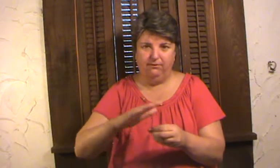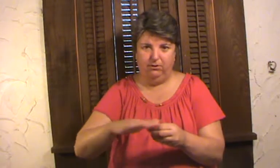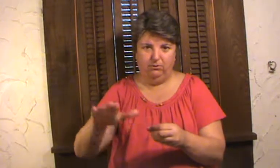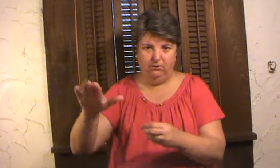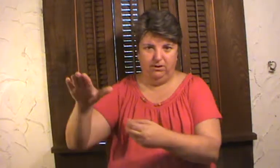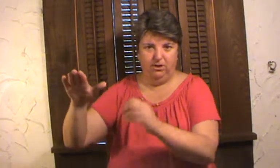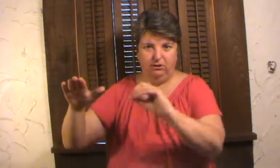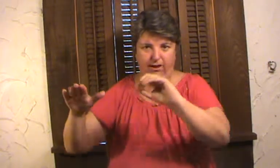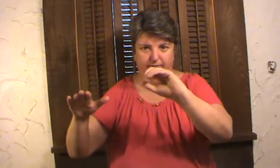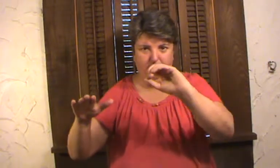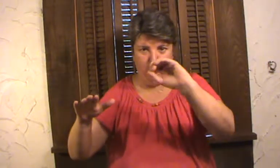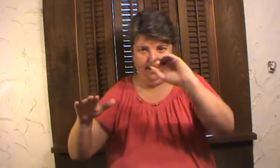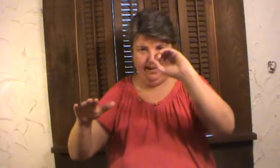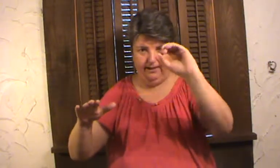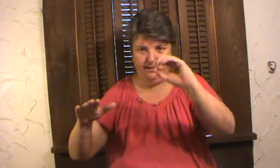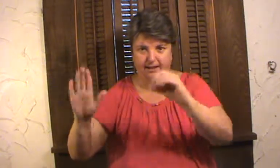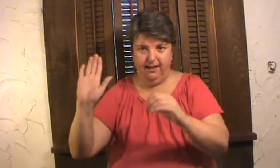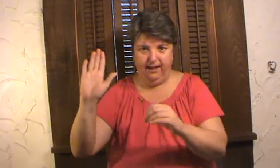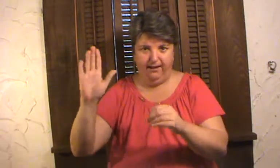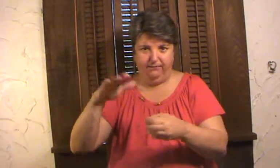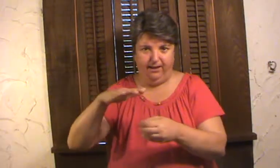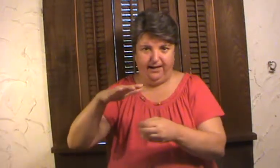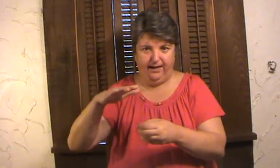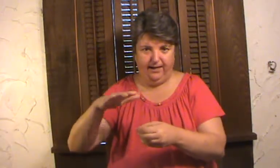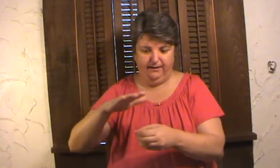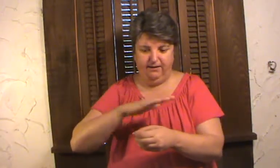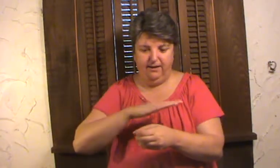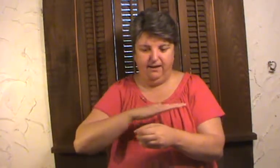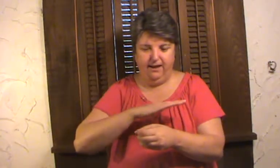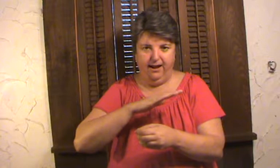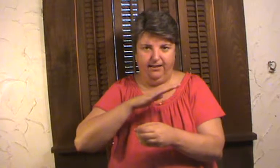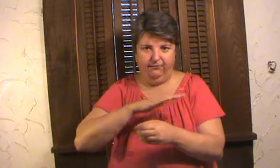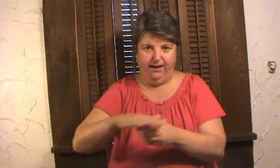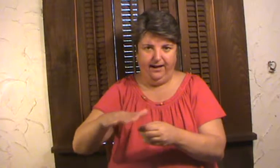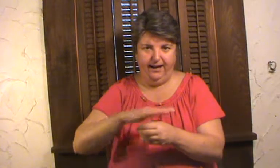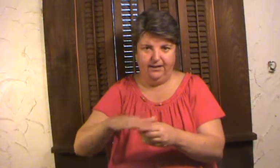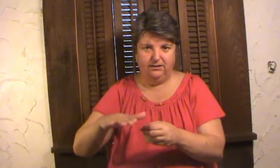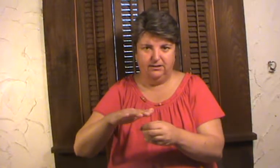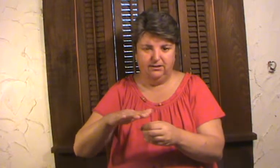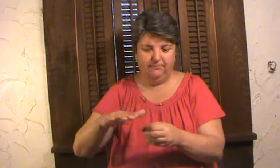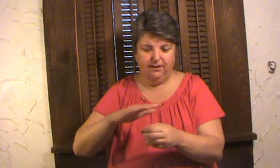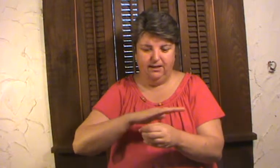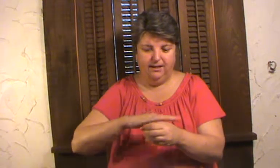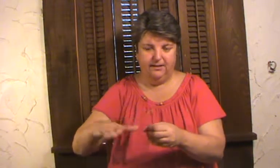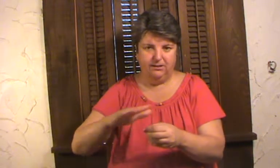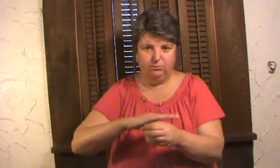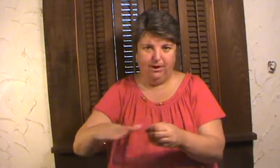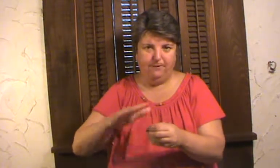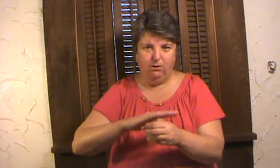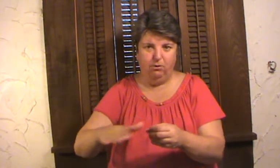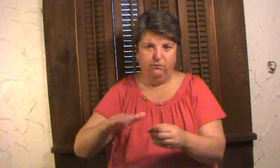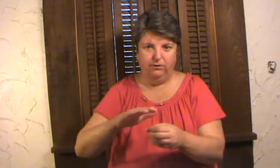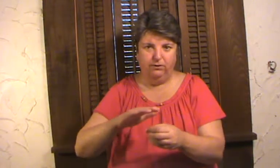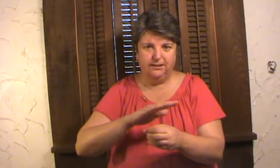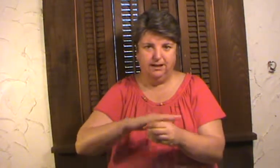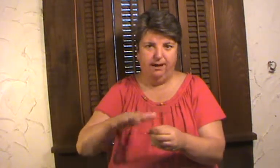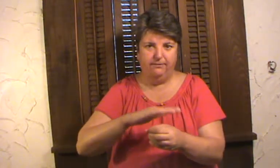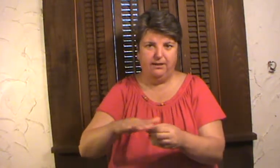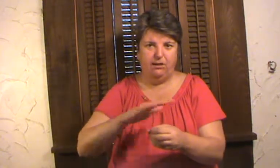you. You have an O hand and a flat hand. And the flat hand is swiping over the top of the O